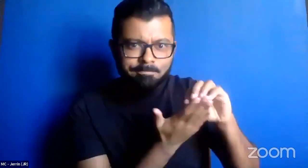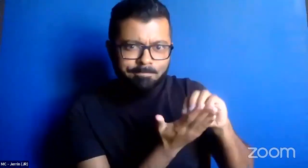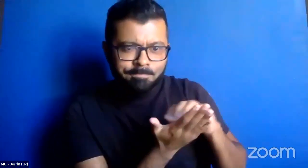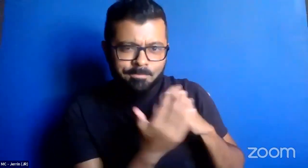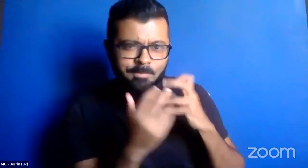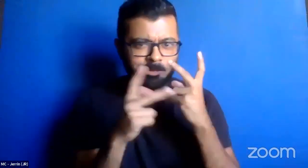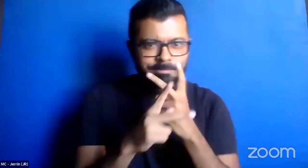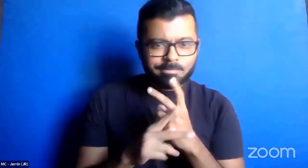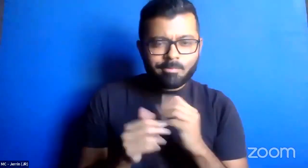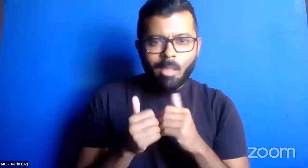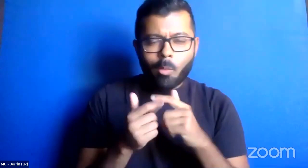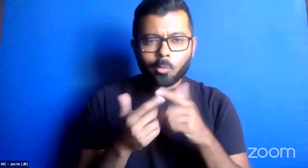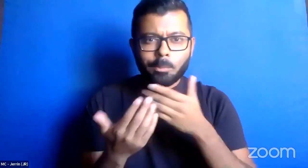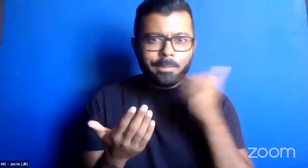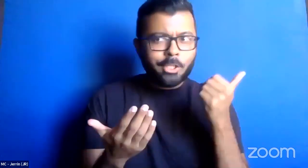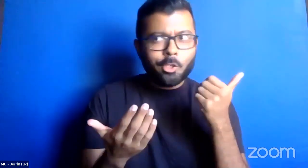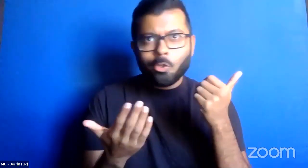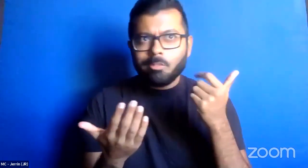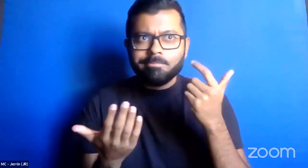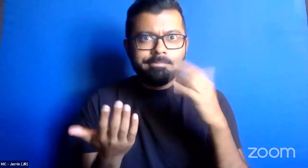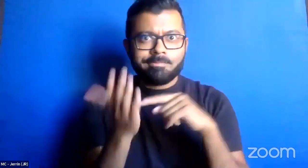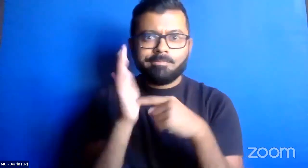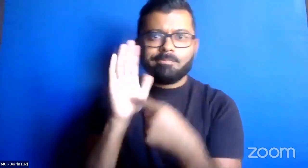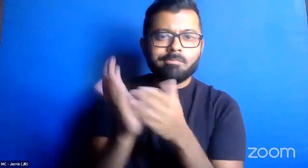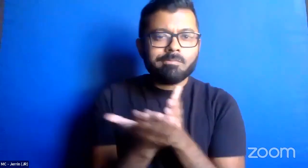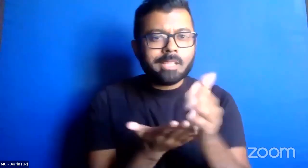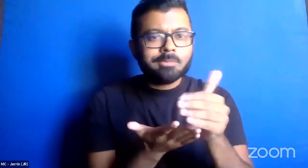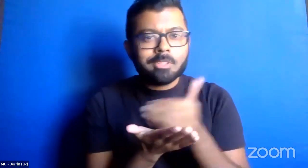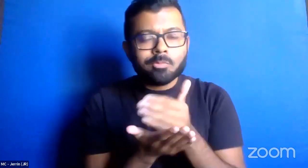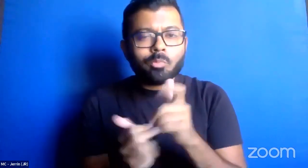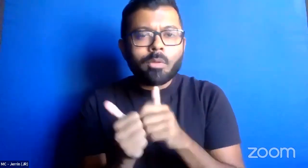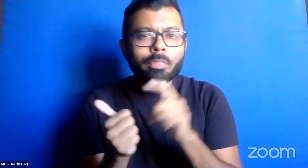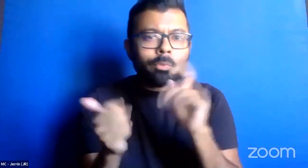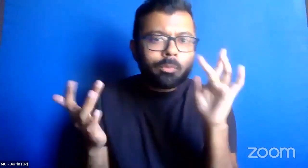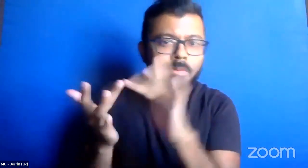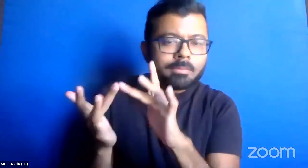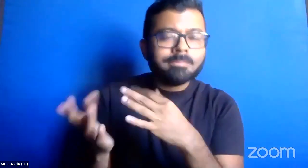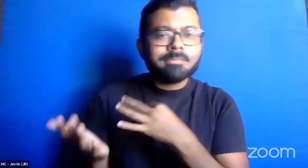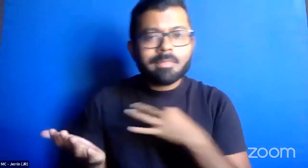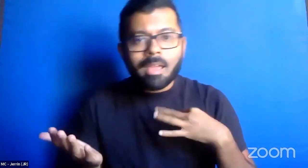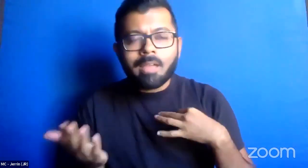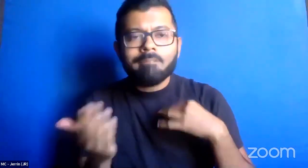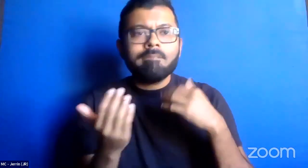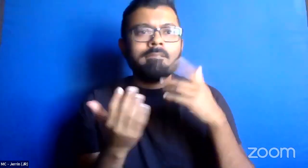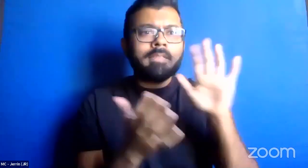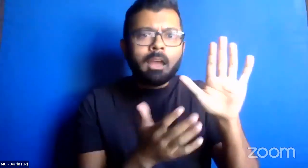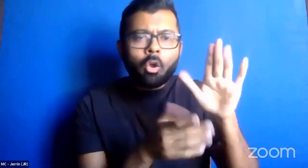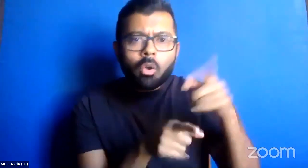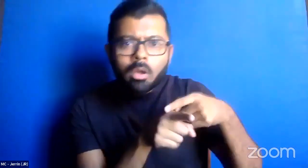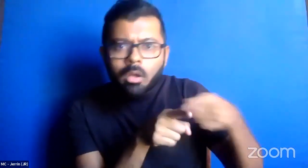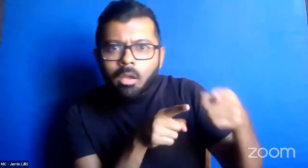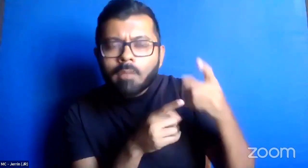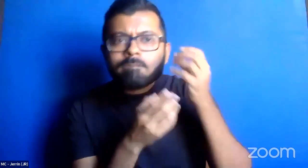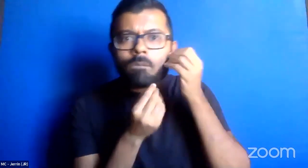Thank you, Nicole, for your comments. We will be making note of those and do what we can in order